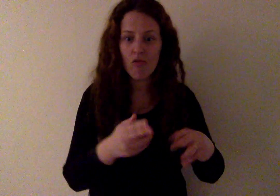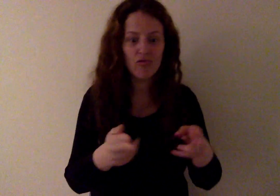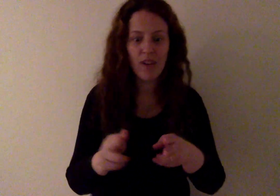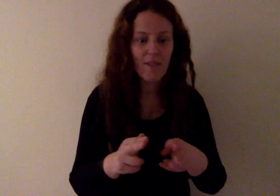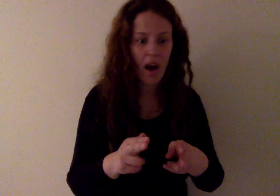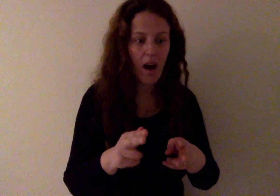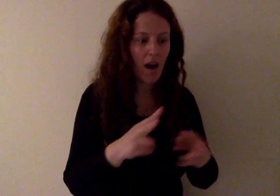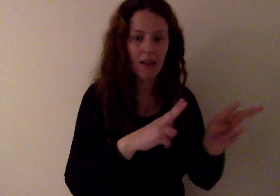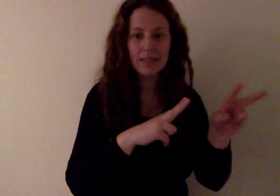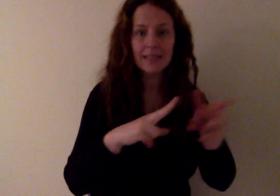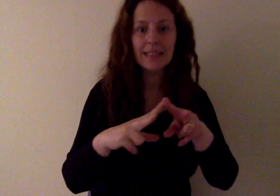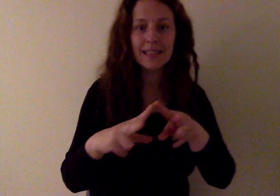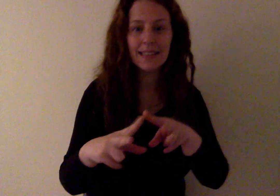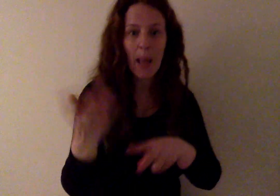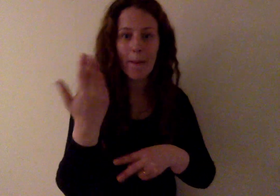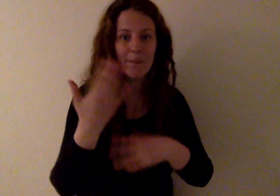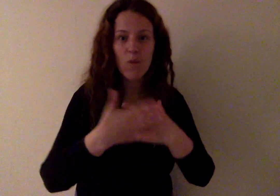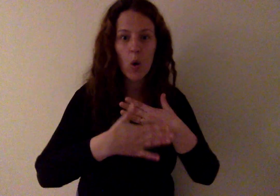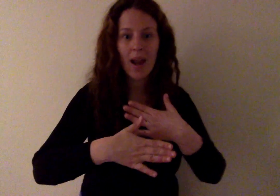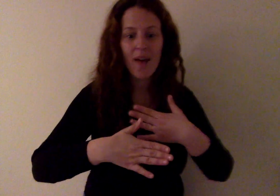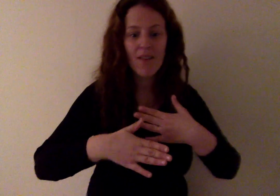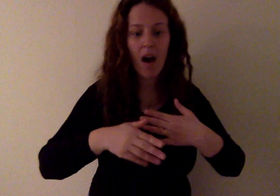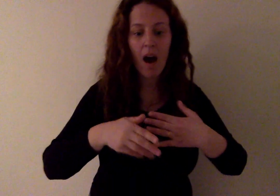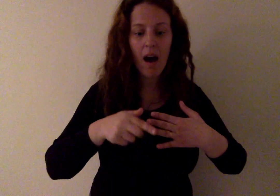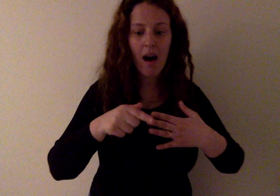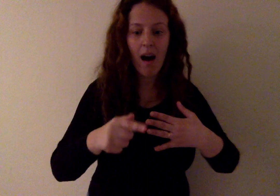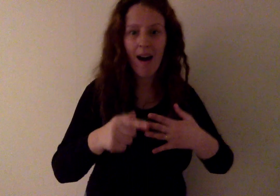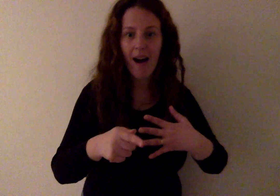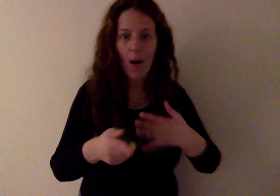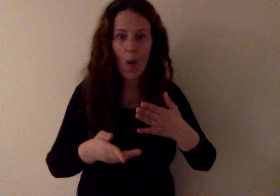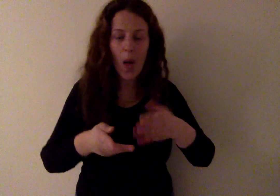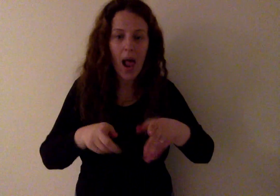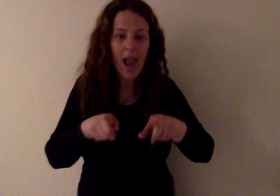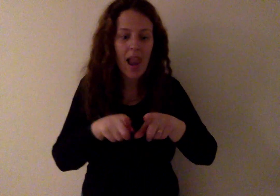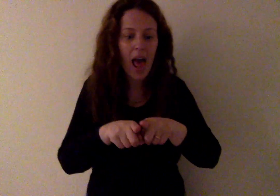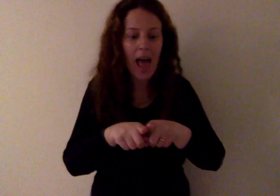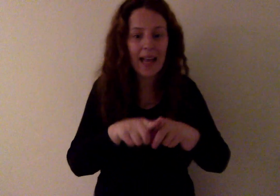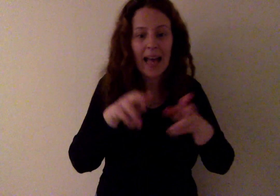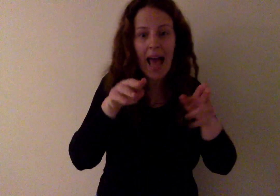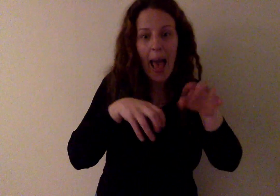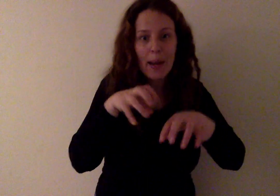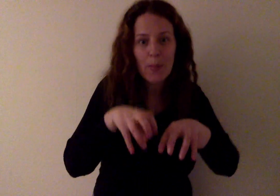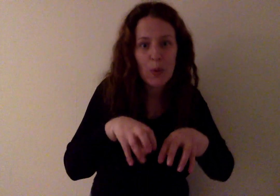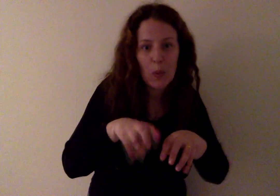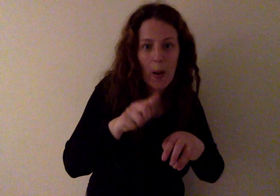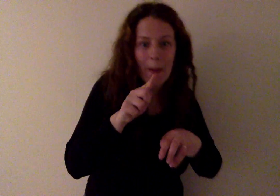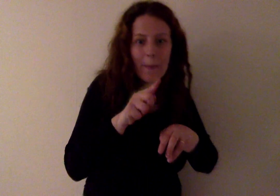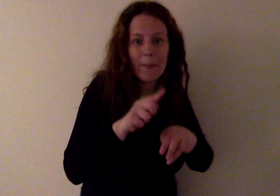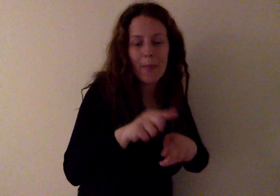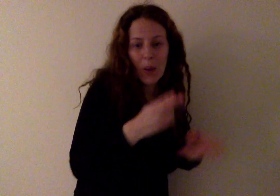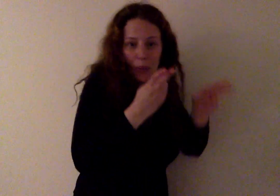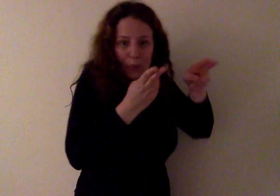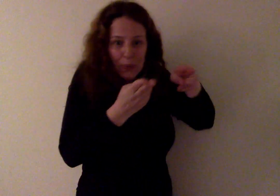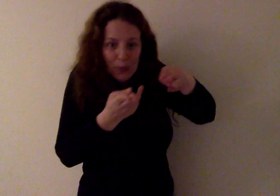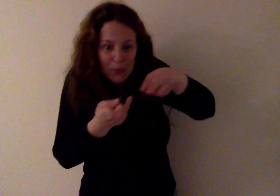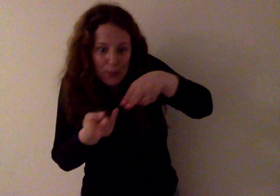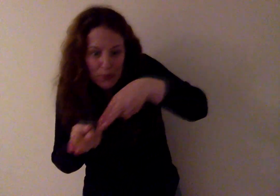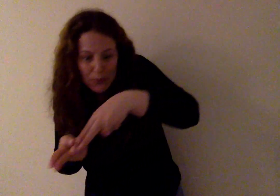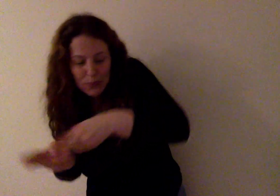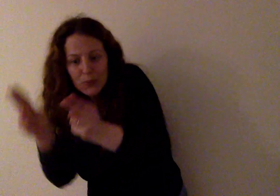This sleek, sinuous, full-bodied animal, chasing and chuckling, gripping things with a gurgle and